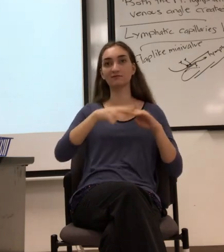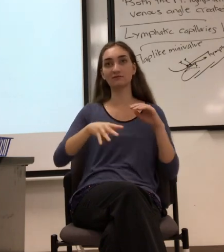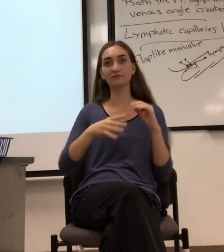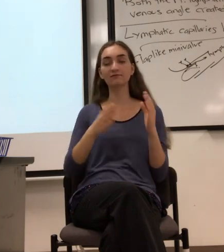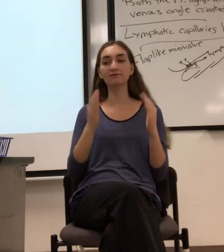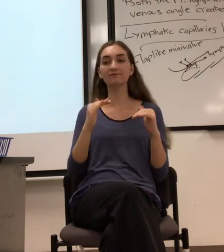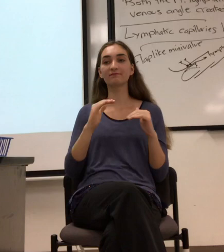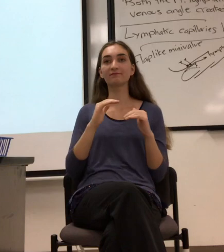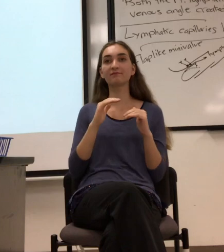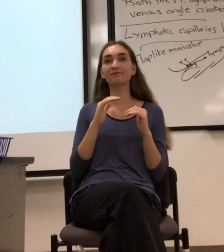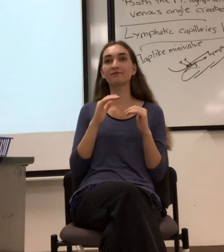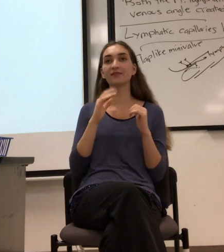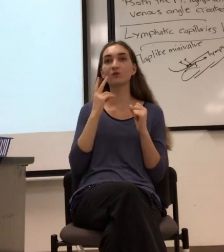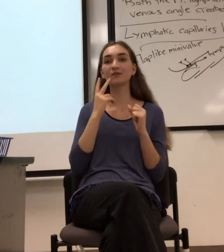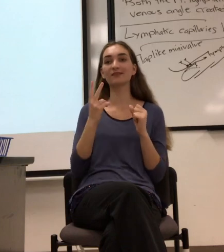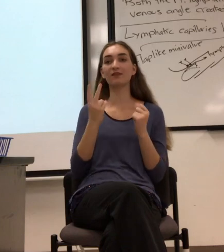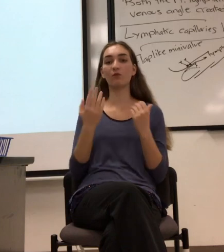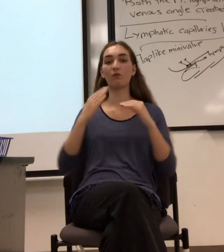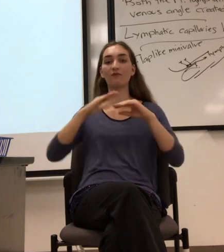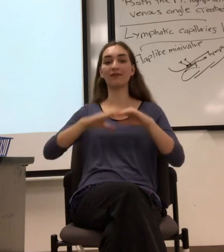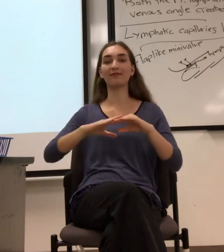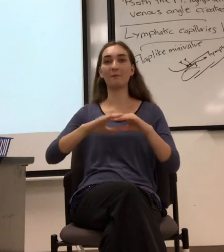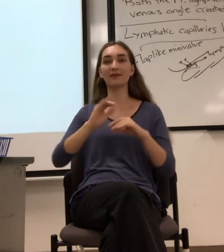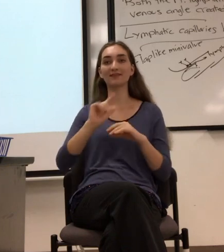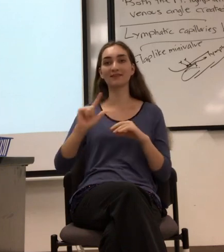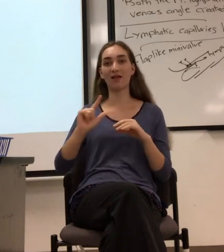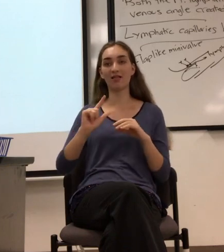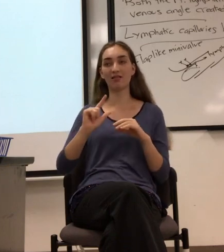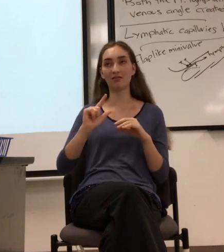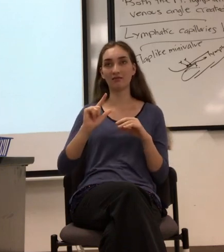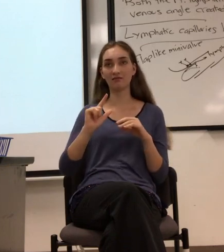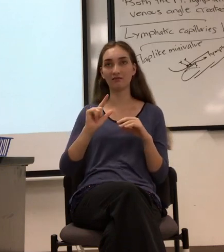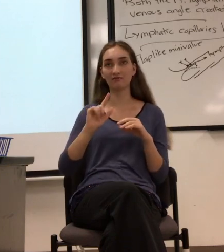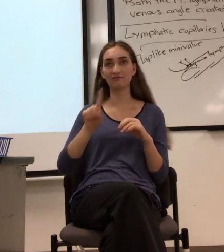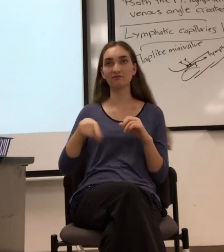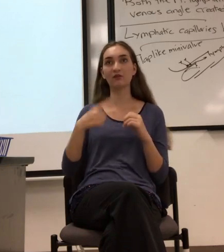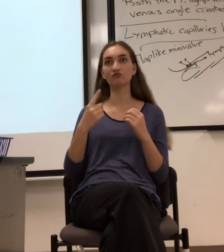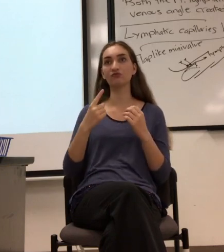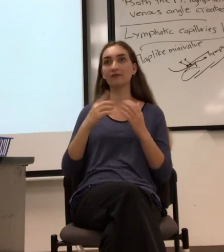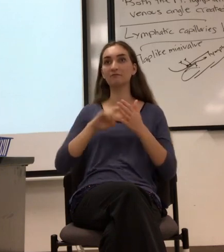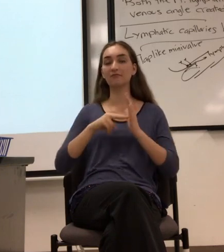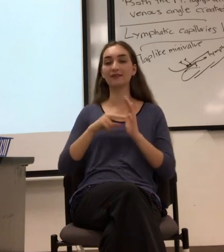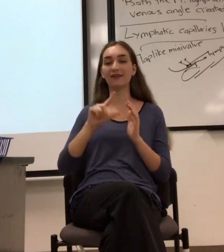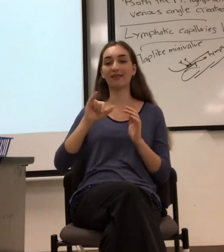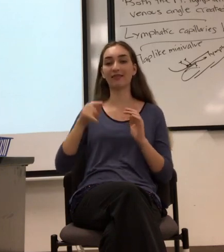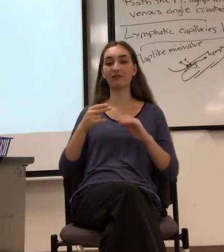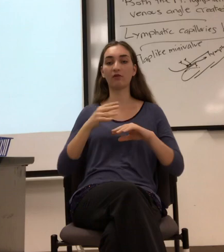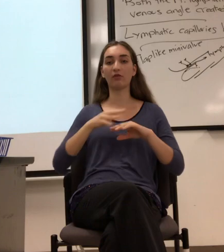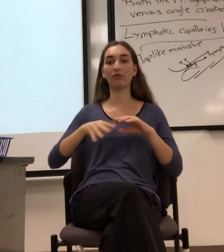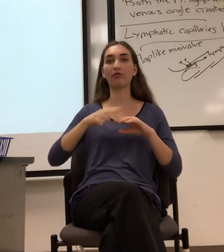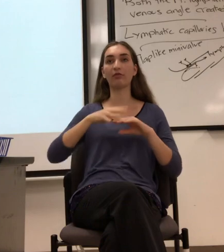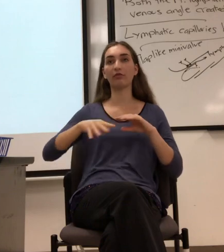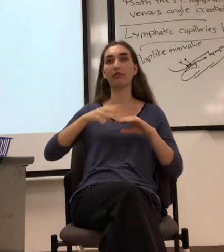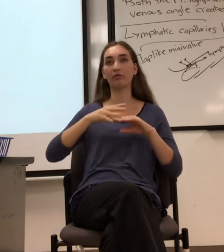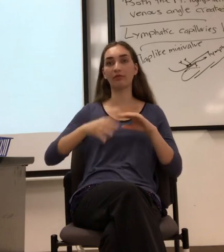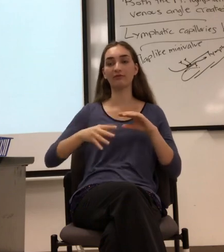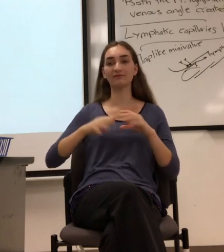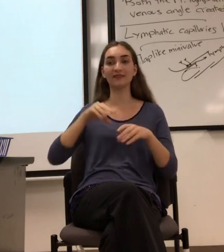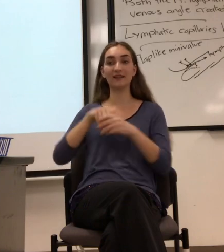have these overlapping cells. Here's a close-up view. You just let it in. Okay. Call that